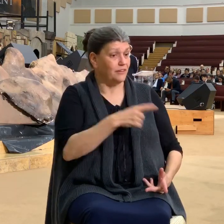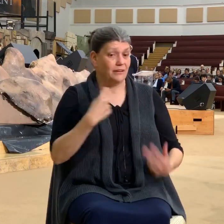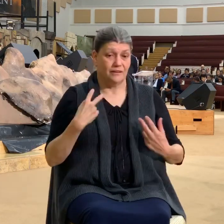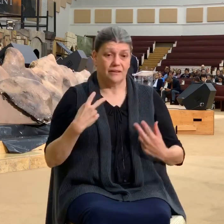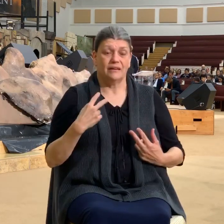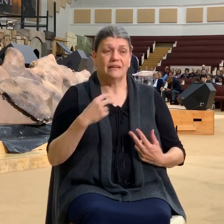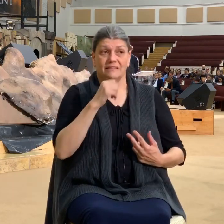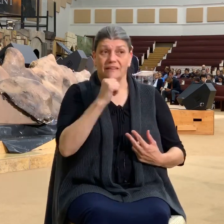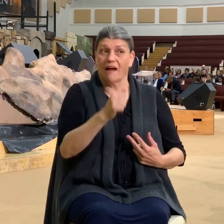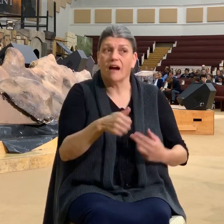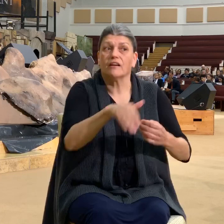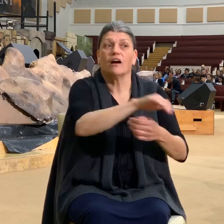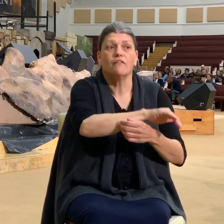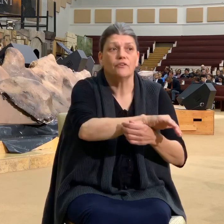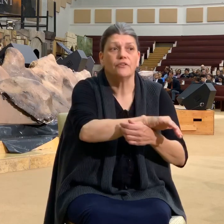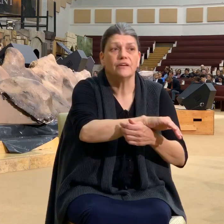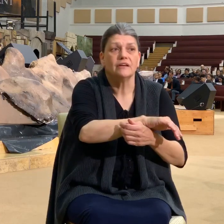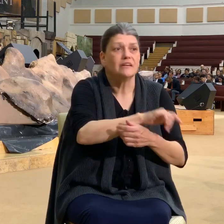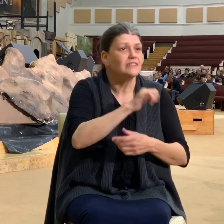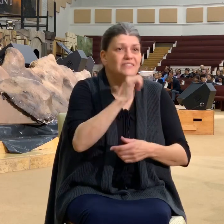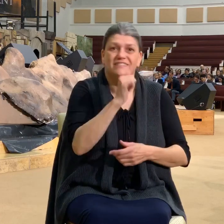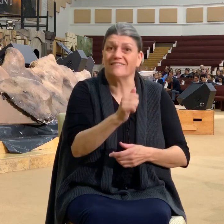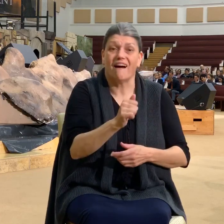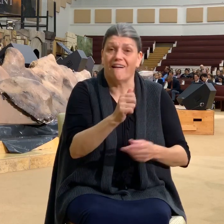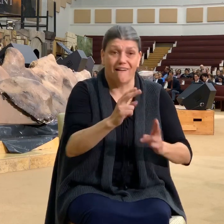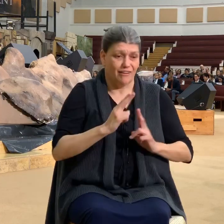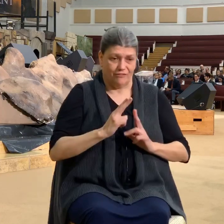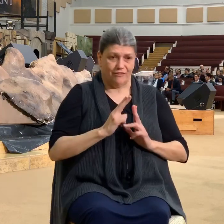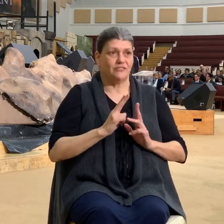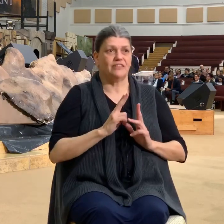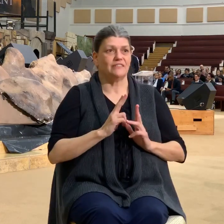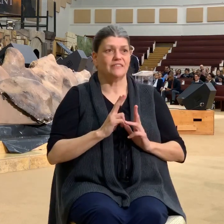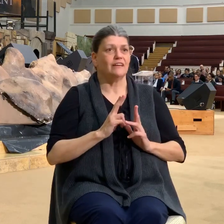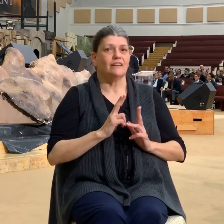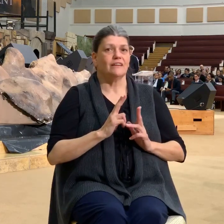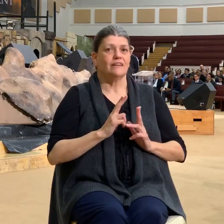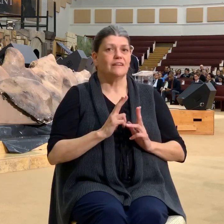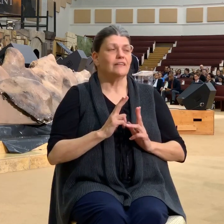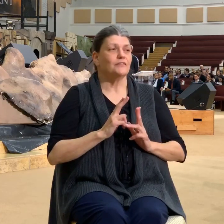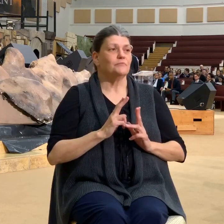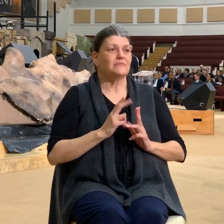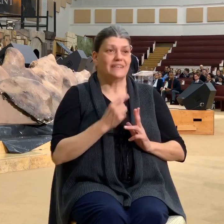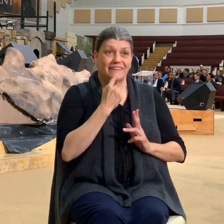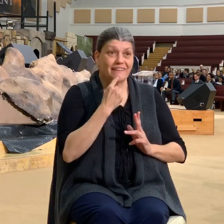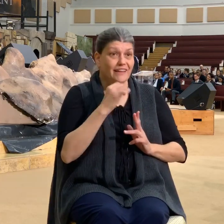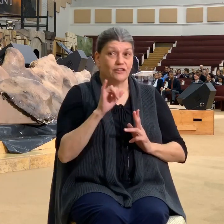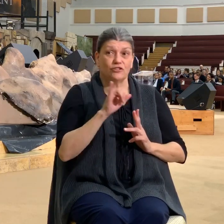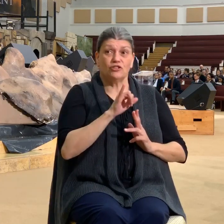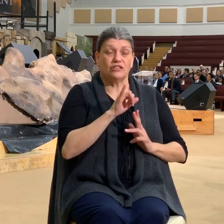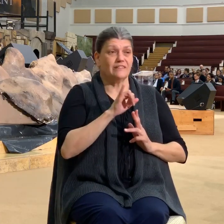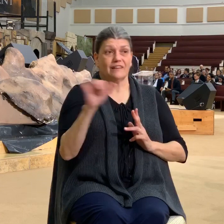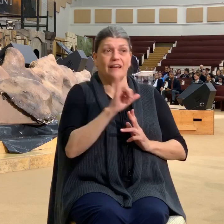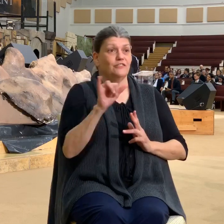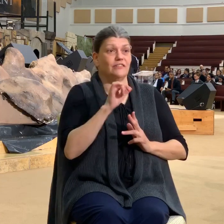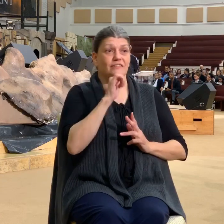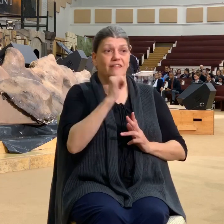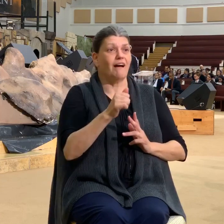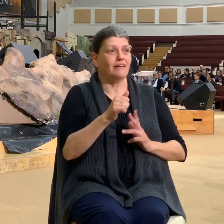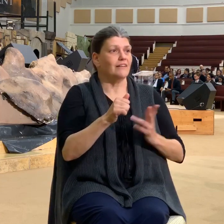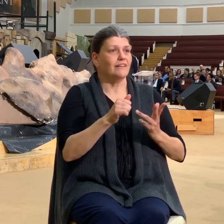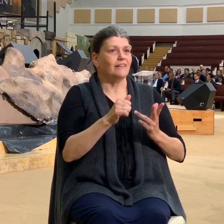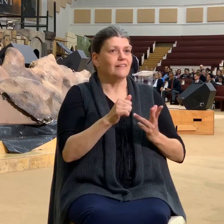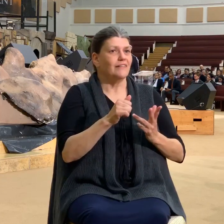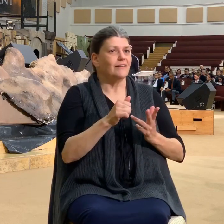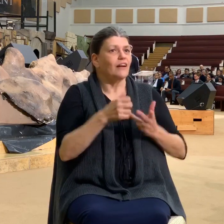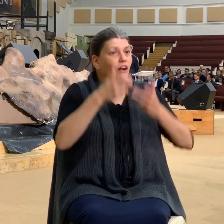uncovered, she's dishonored. It's about authority. And it's as if she were shaven. So why are we now talking